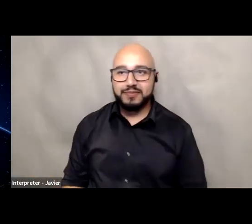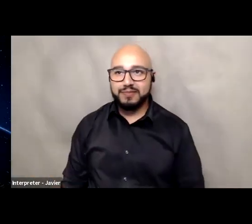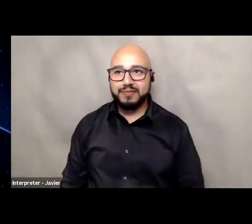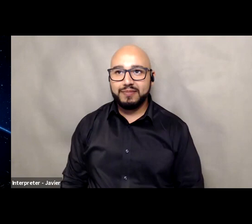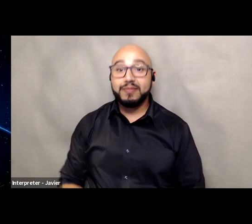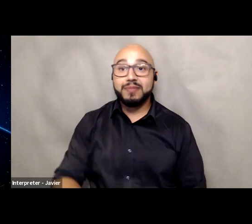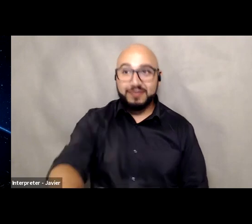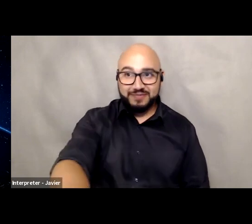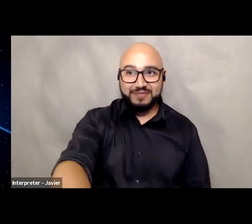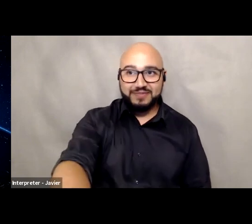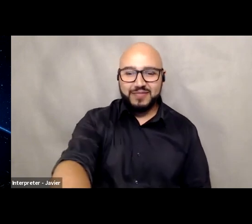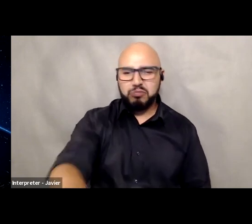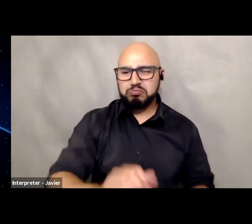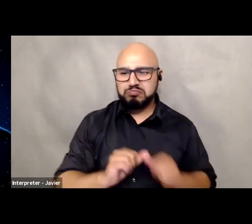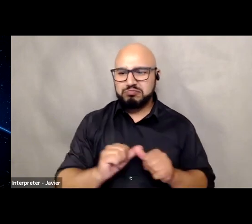Okay.